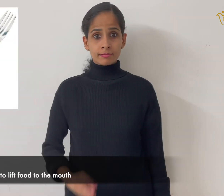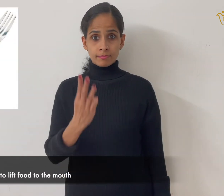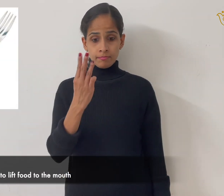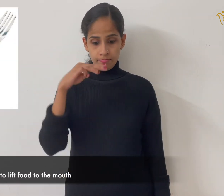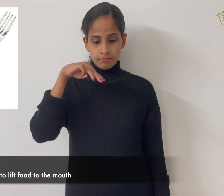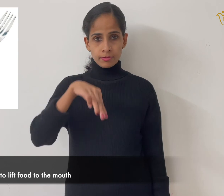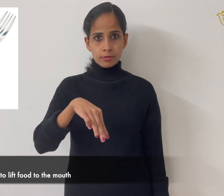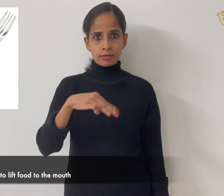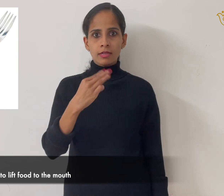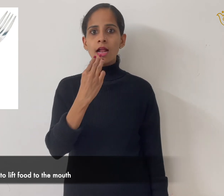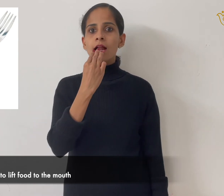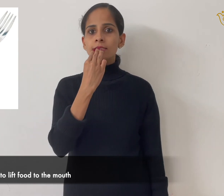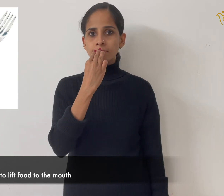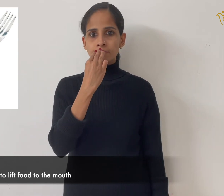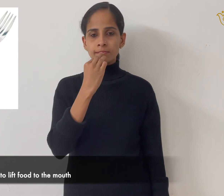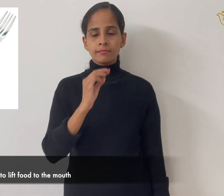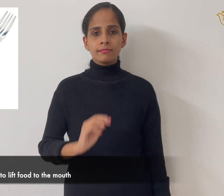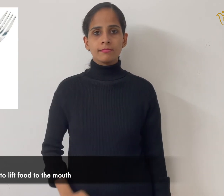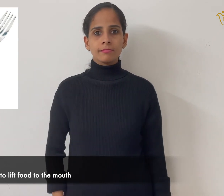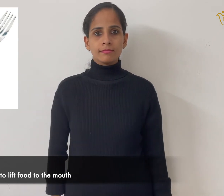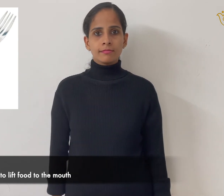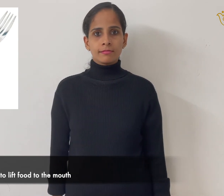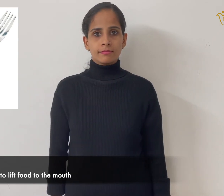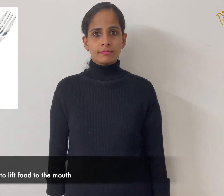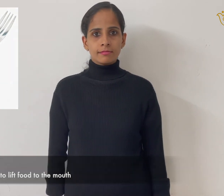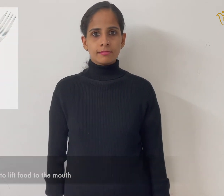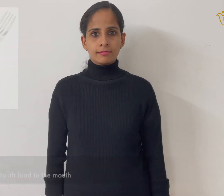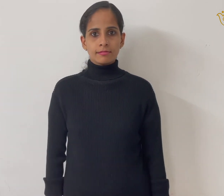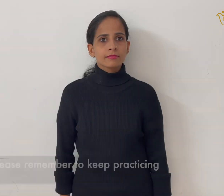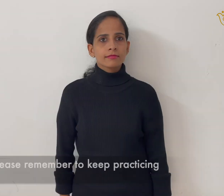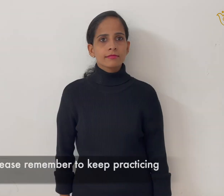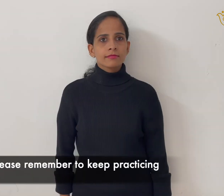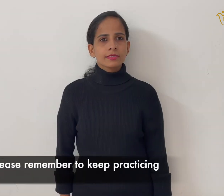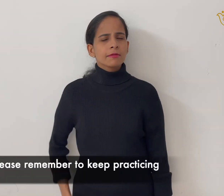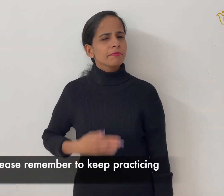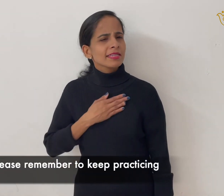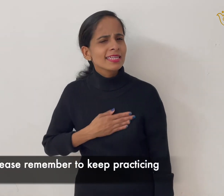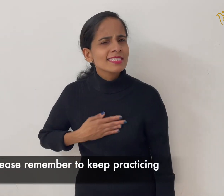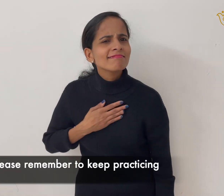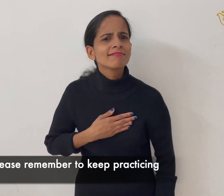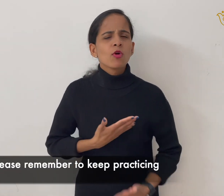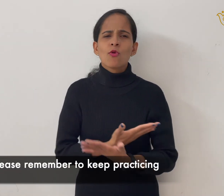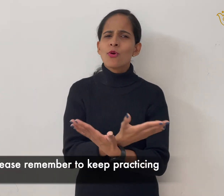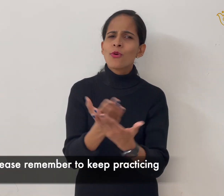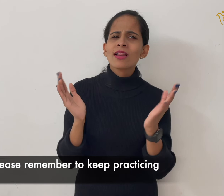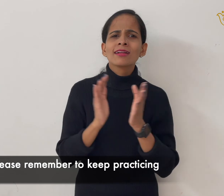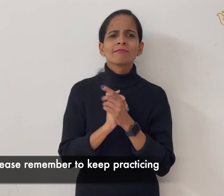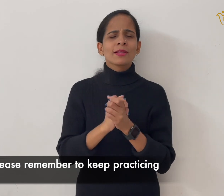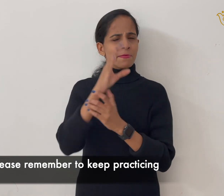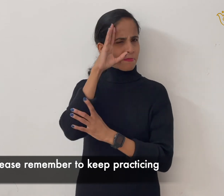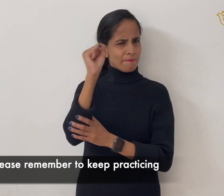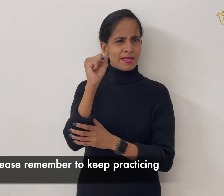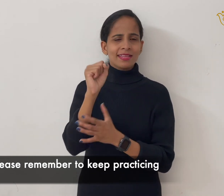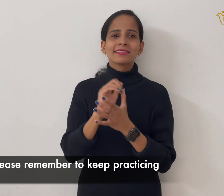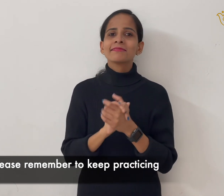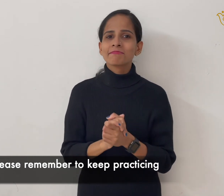fork. Everybody, Please remember to keep